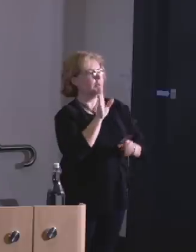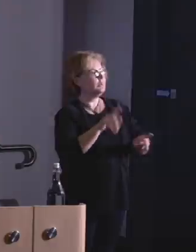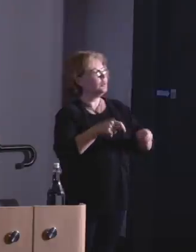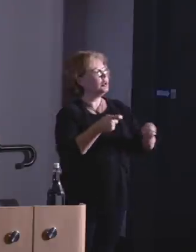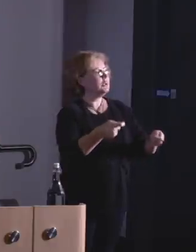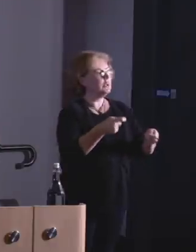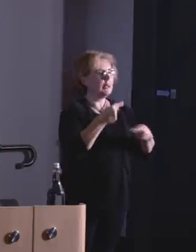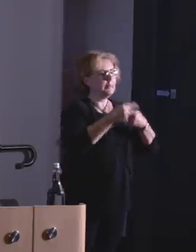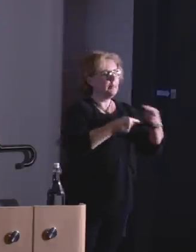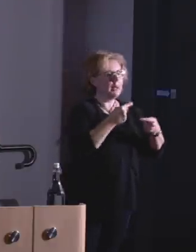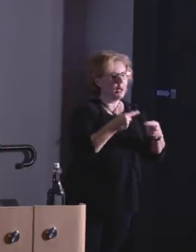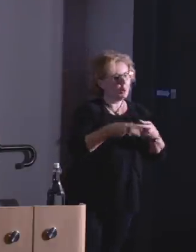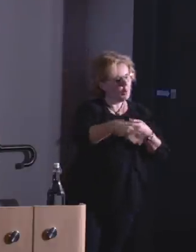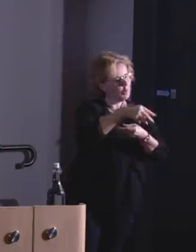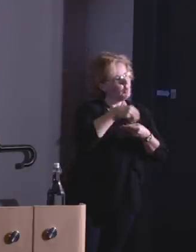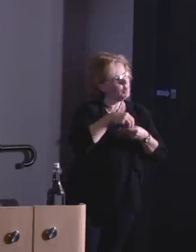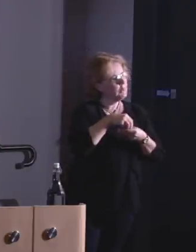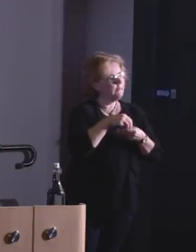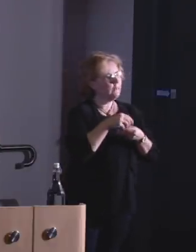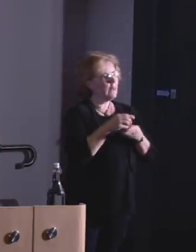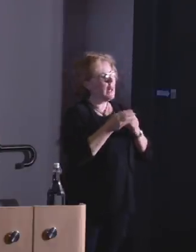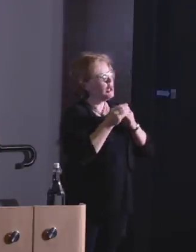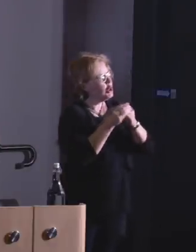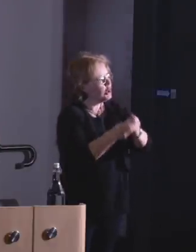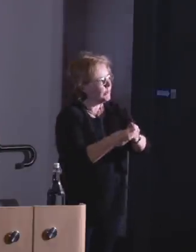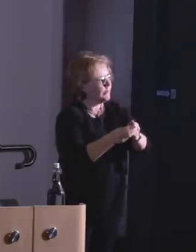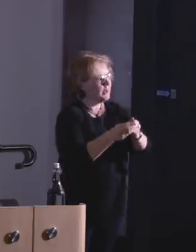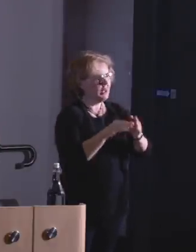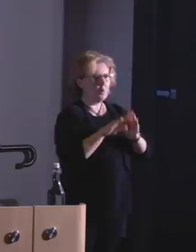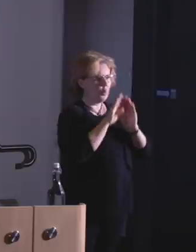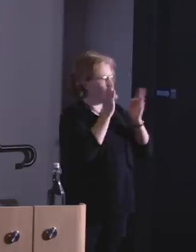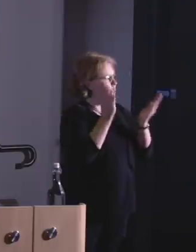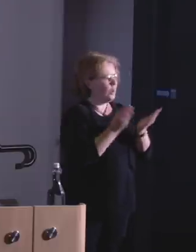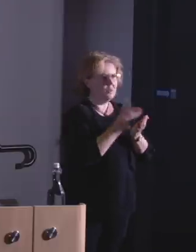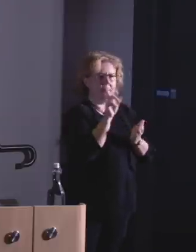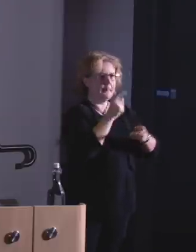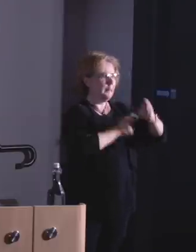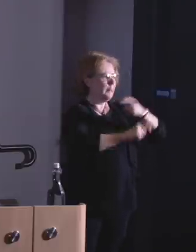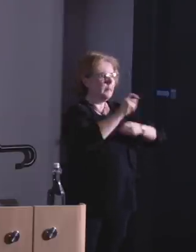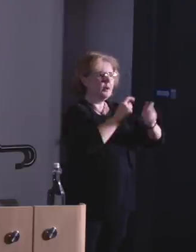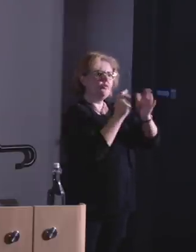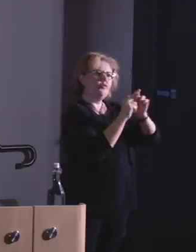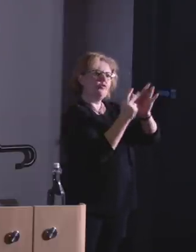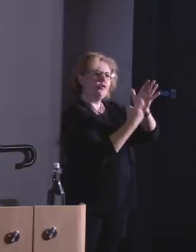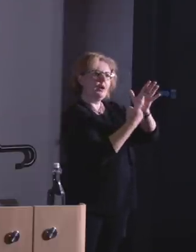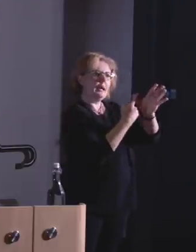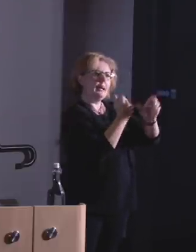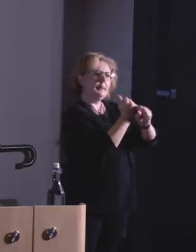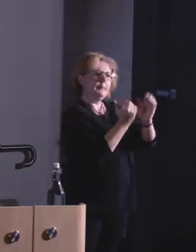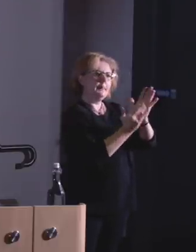is about, you know, inclusive leadership in a fragmented world. So what is our